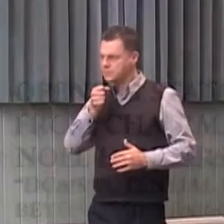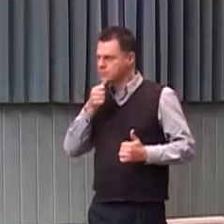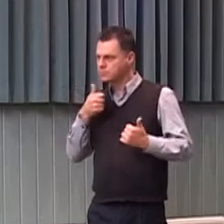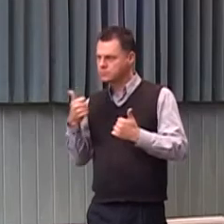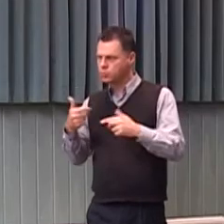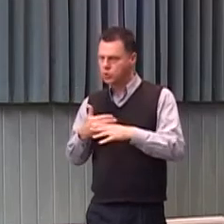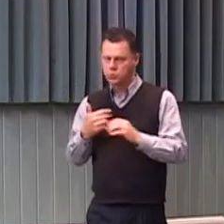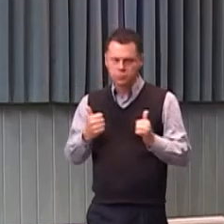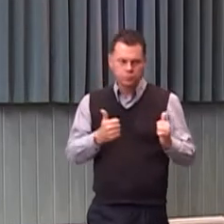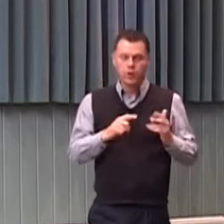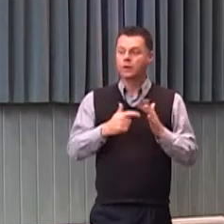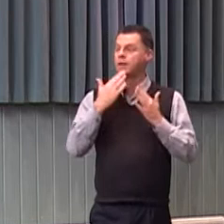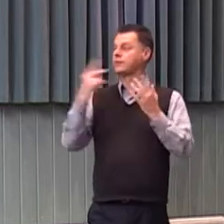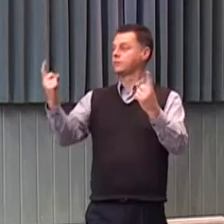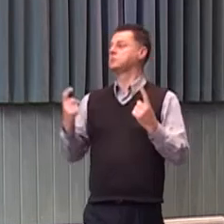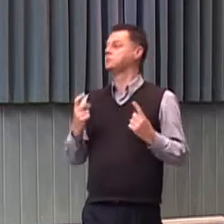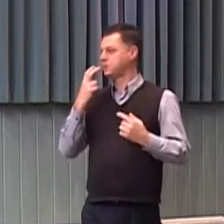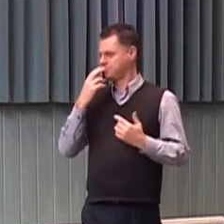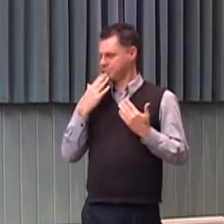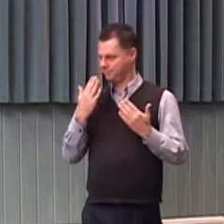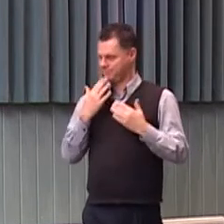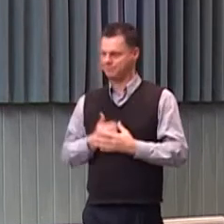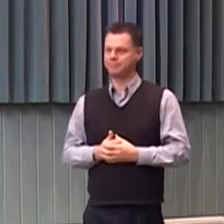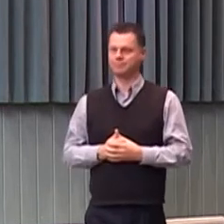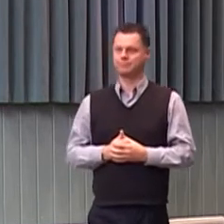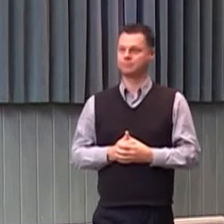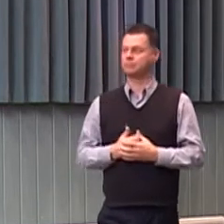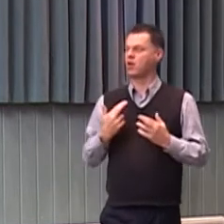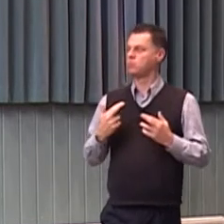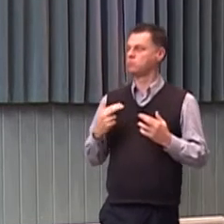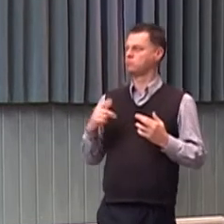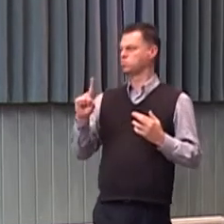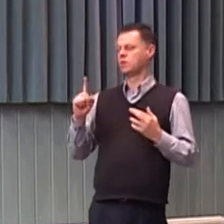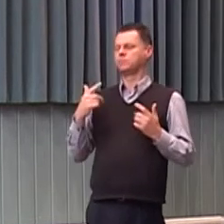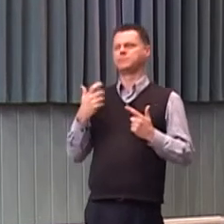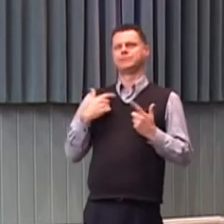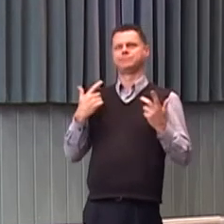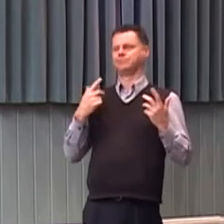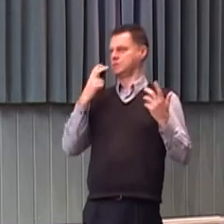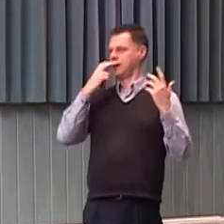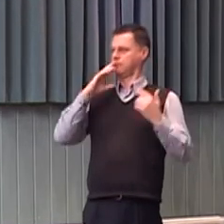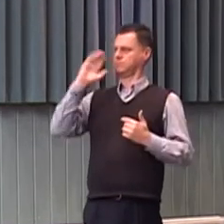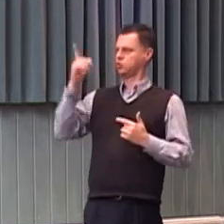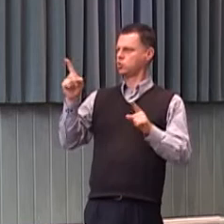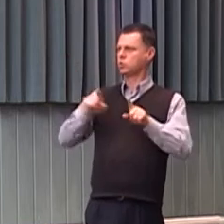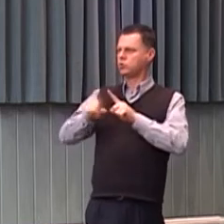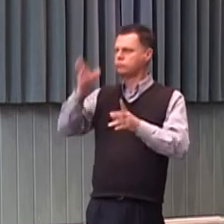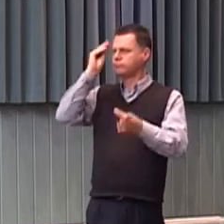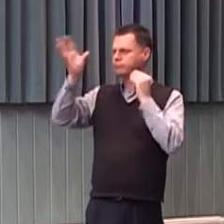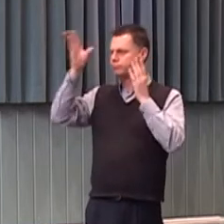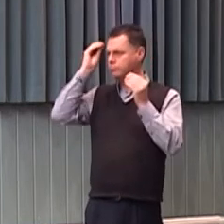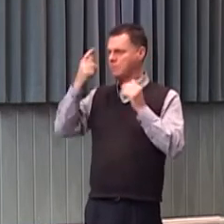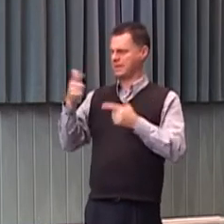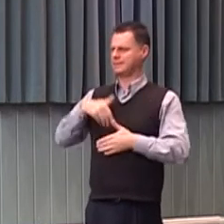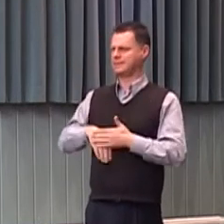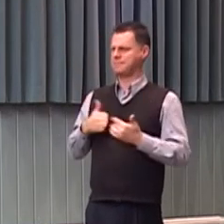Alright, well thank you all for coming, and I hope you find tonight's presentation informative. I hope it